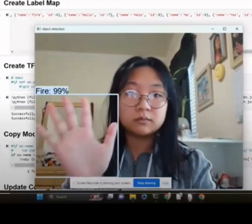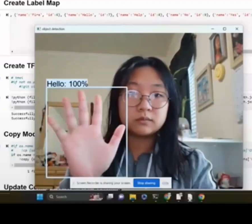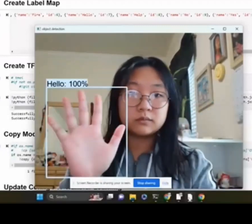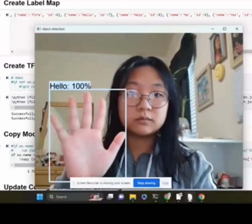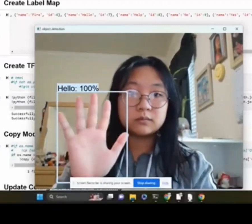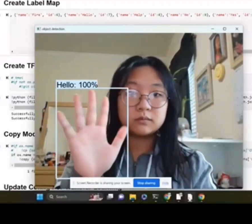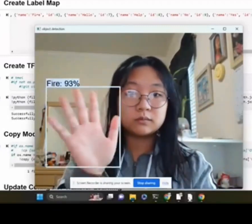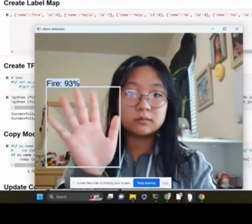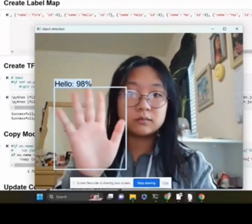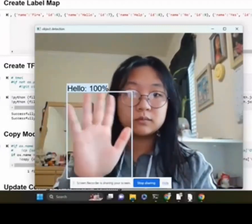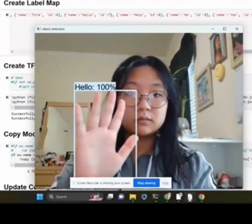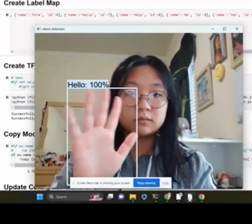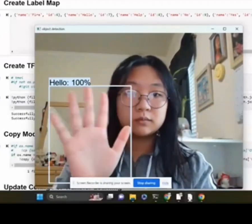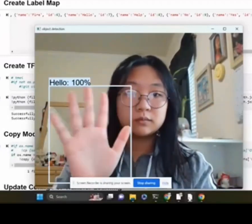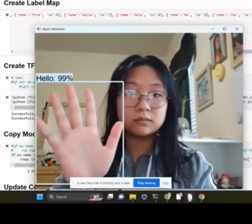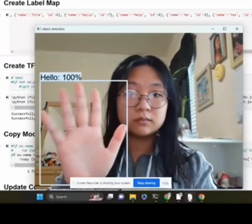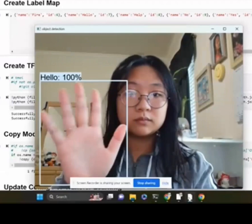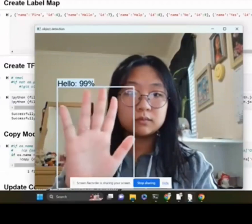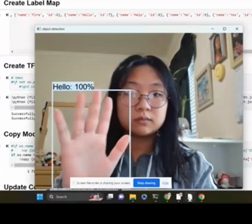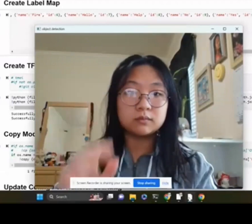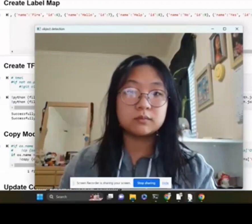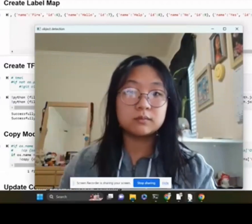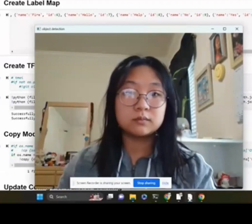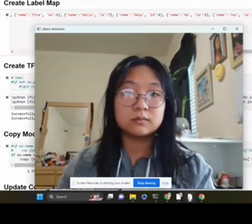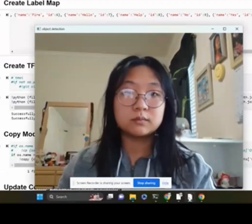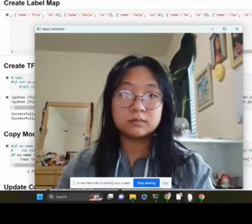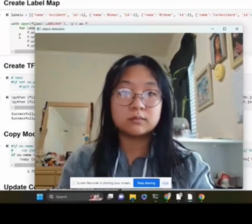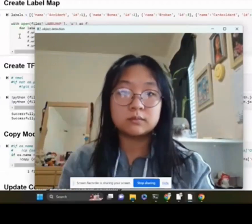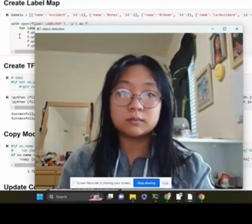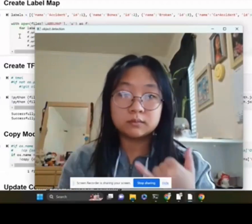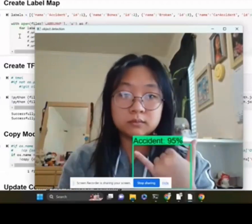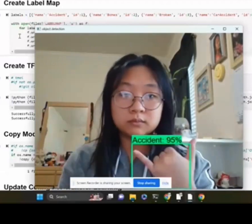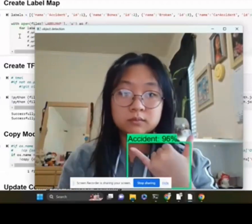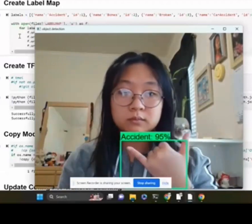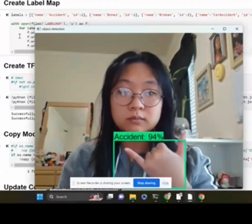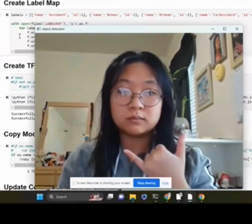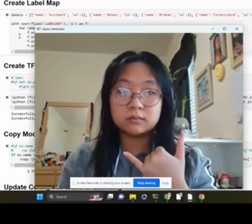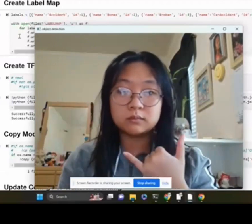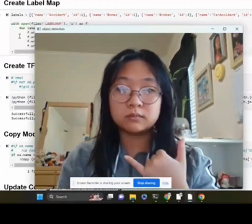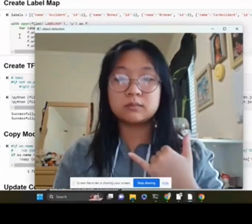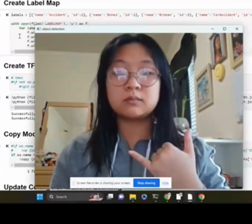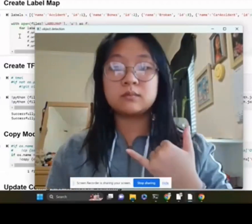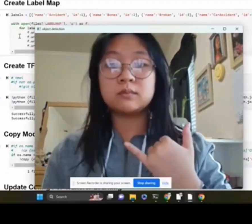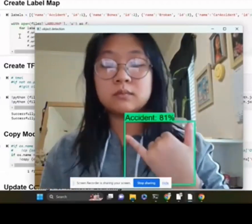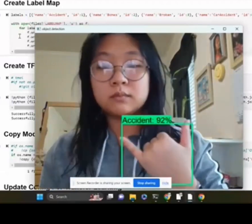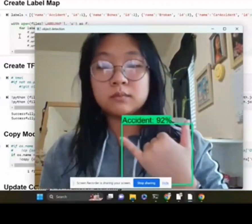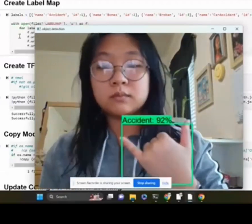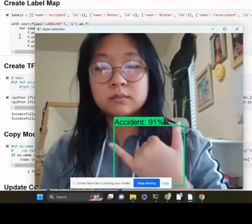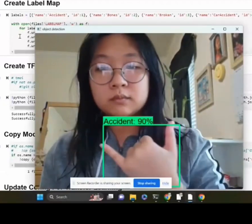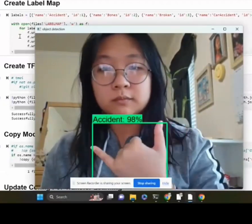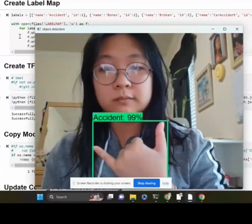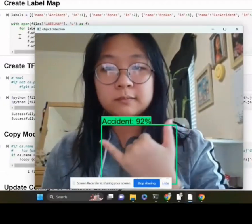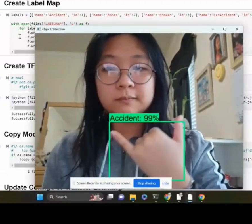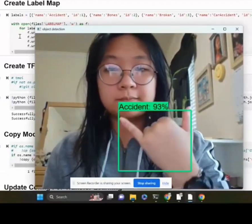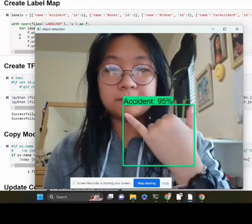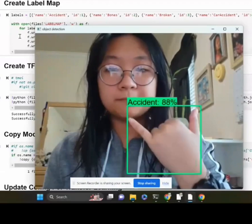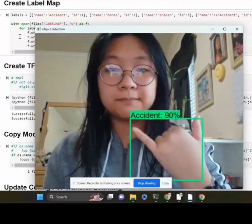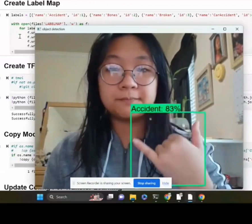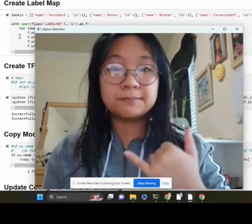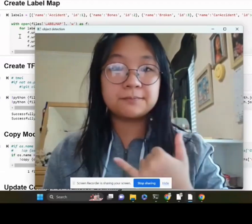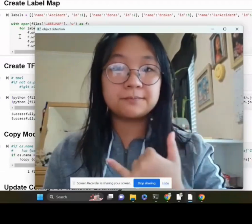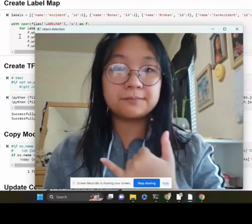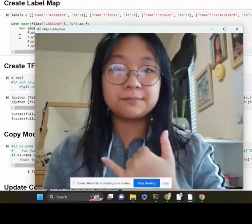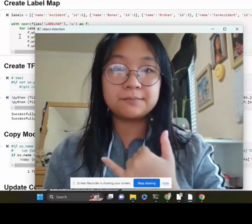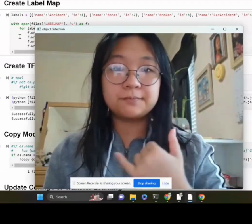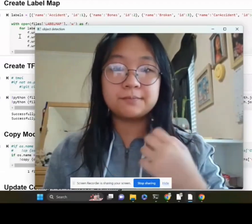Some of the tools that were used for this prototype were TensorFlow, Jupyter Notebook, protocol buffers, TensorBoard, Anaconda, and Label Image. The training of the